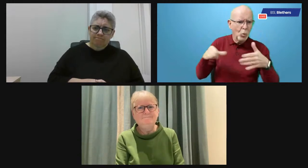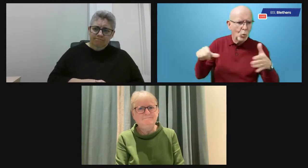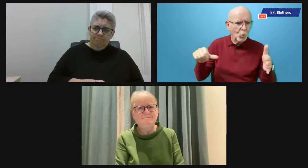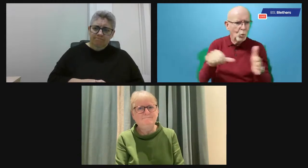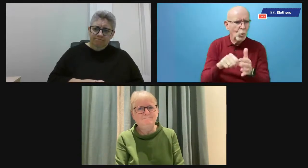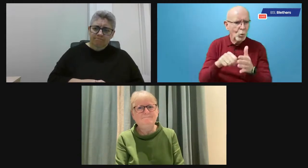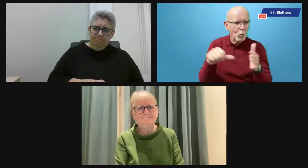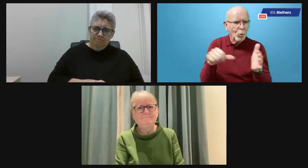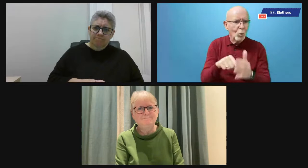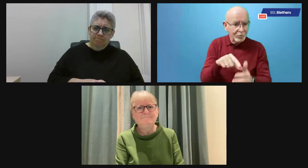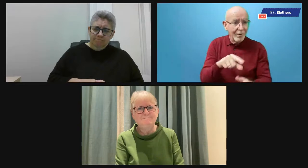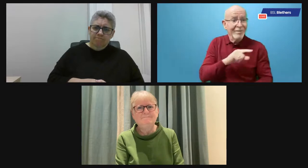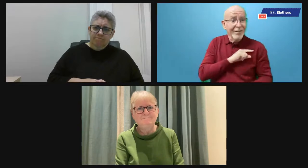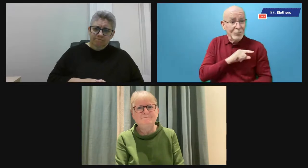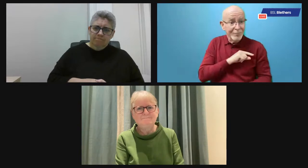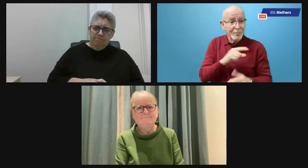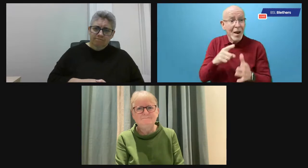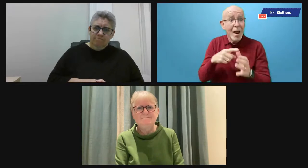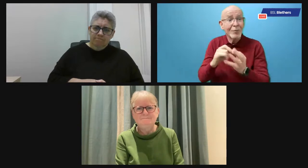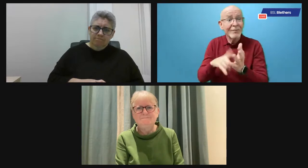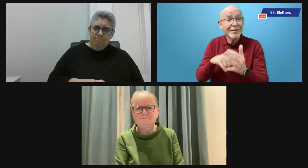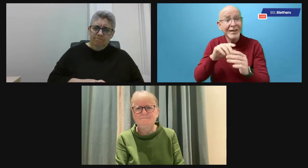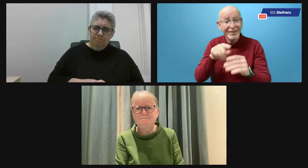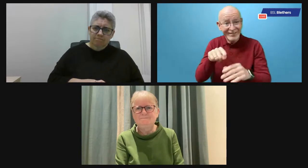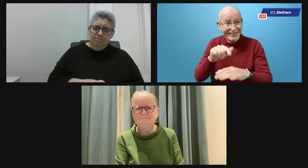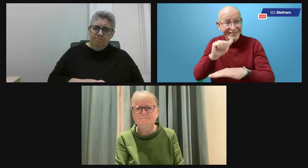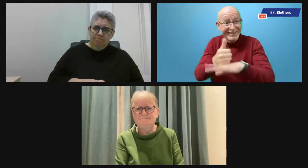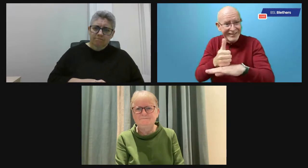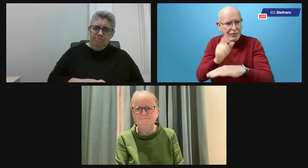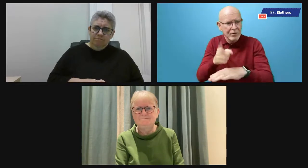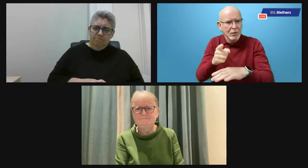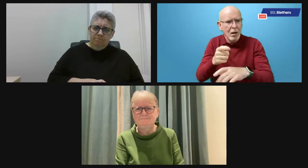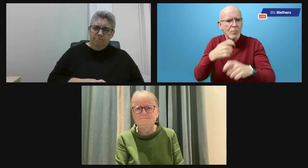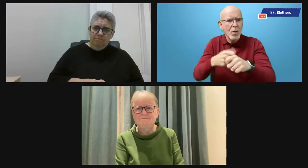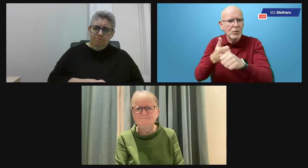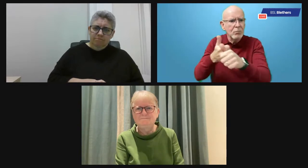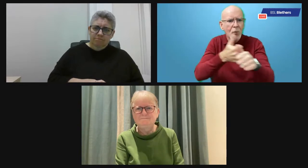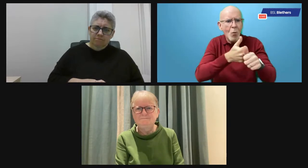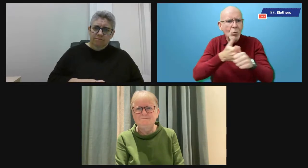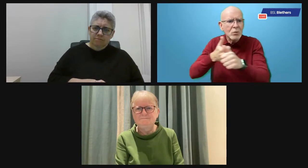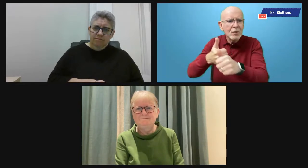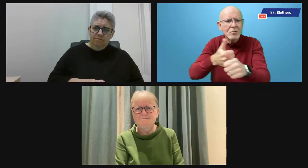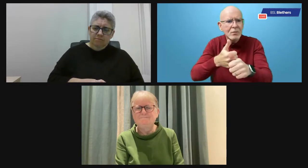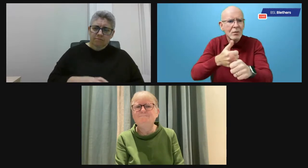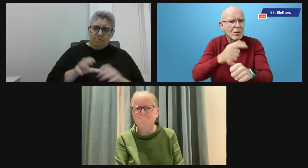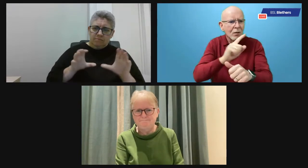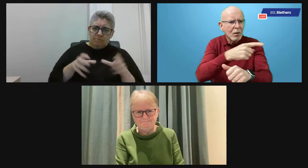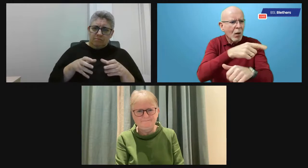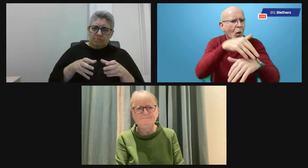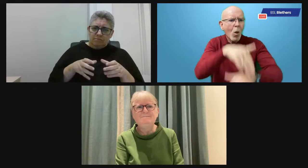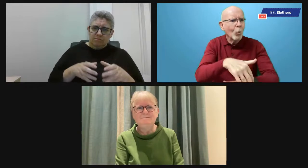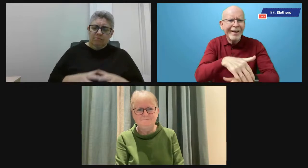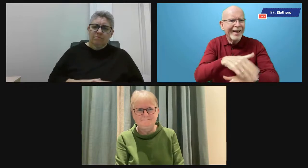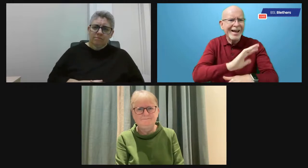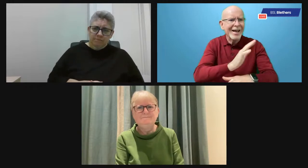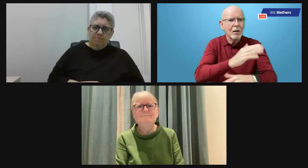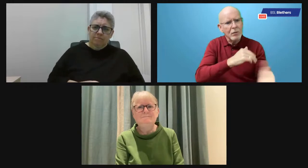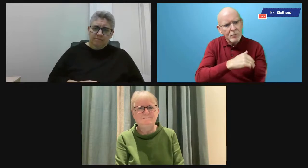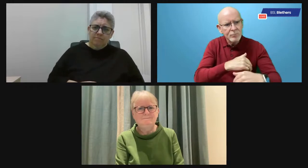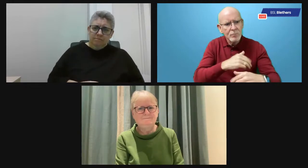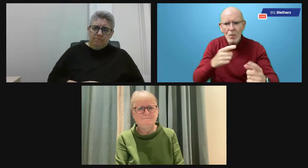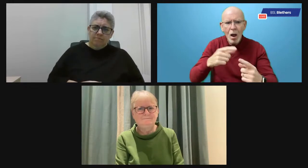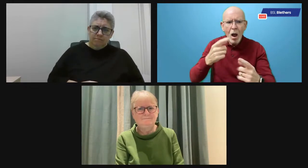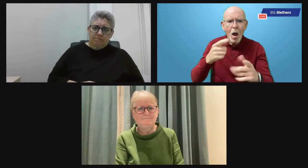When classes finished, they couldn't engage with their other colleagues. So that's why the association was set up,